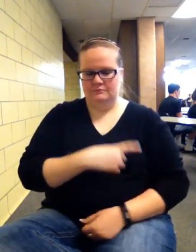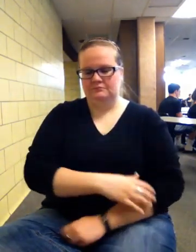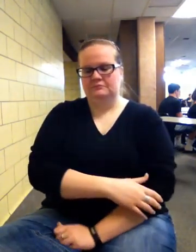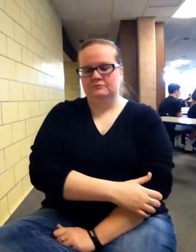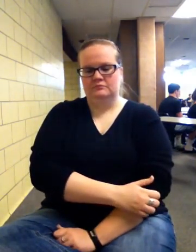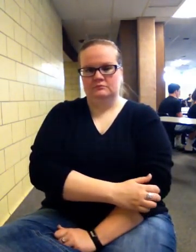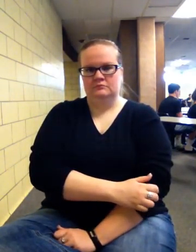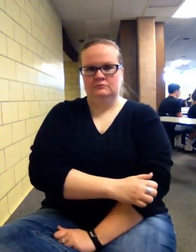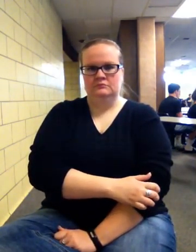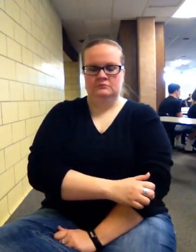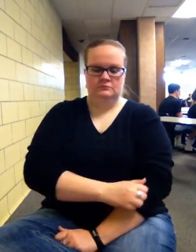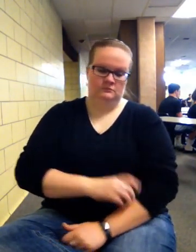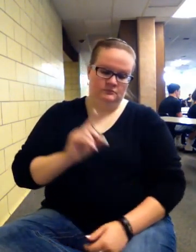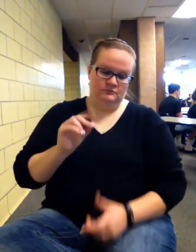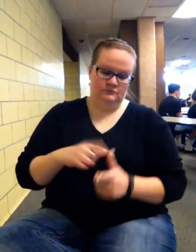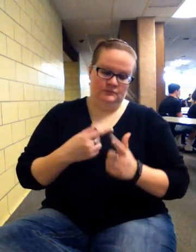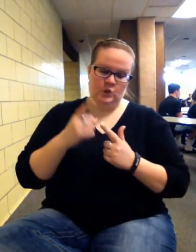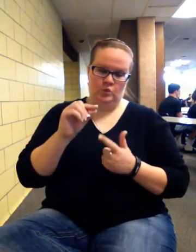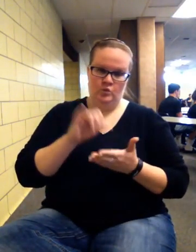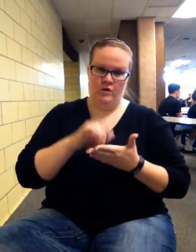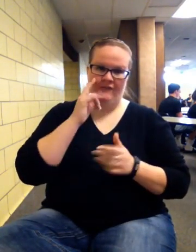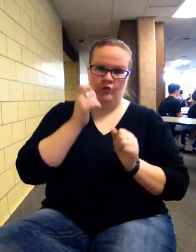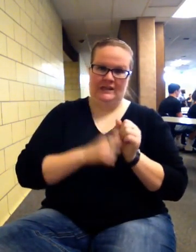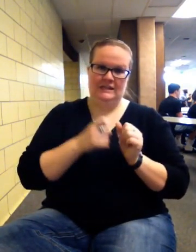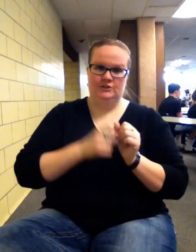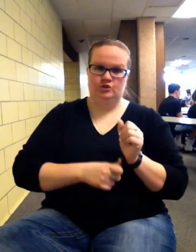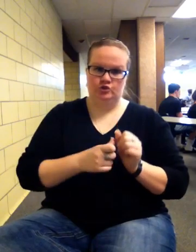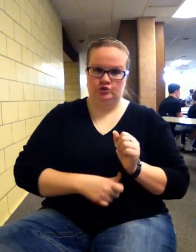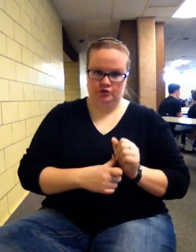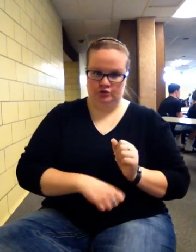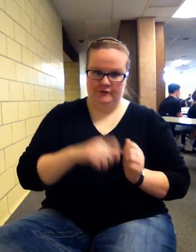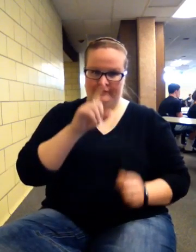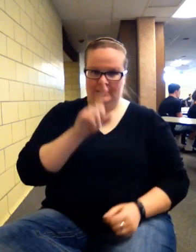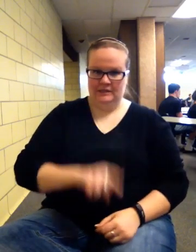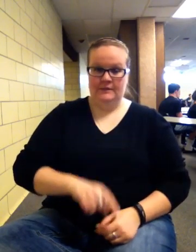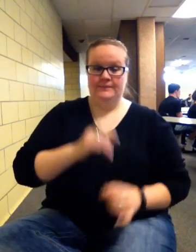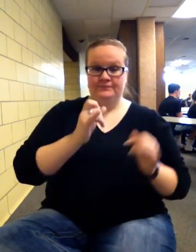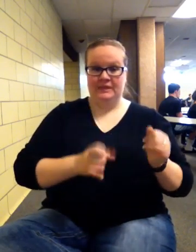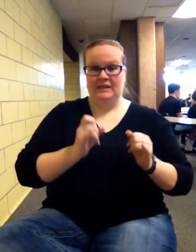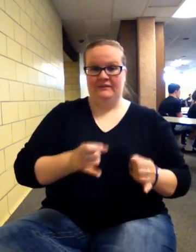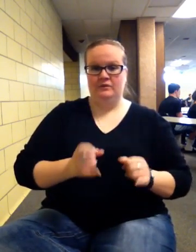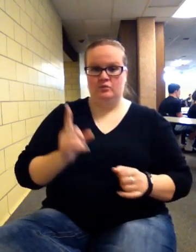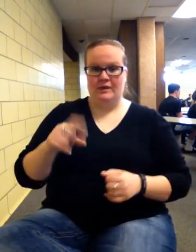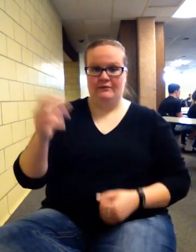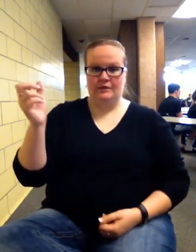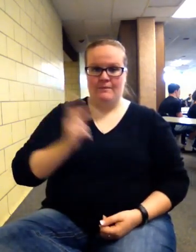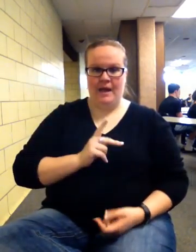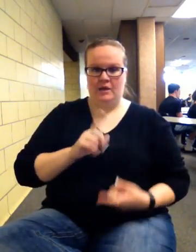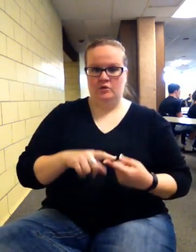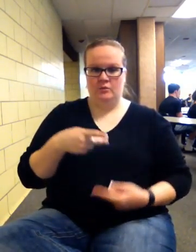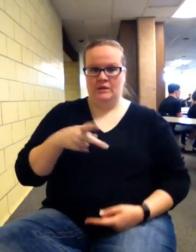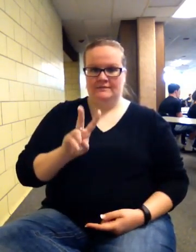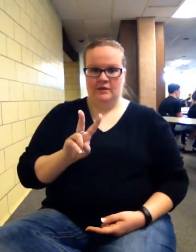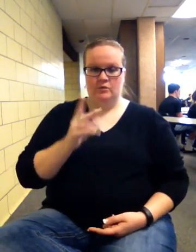So then you do that for each and every one of these. Individually, you have to bring them back to their present value. So luckily, since we have the